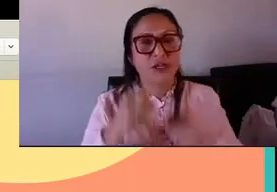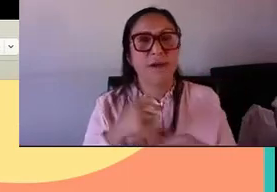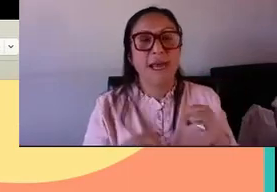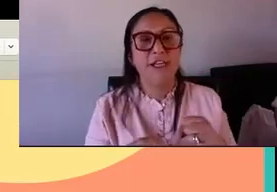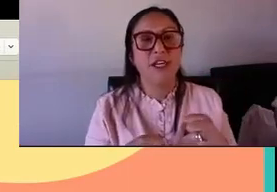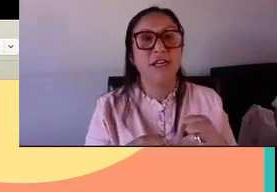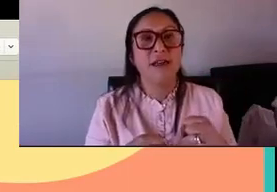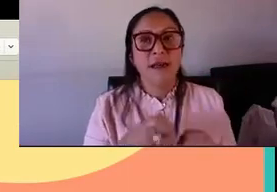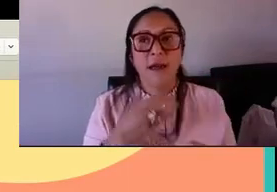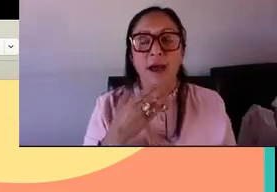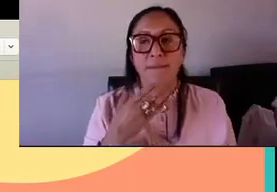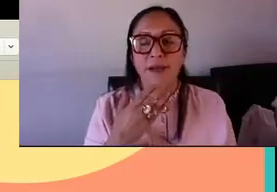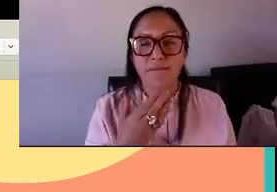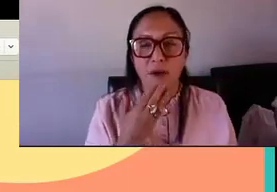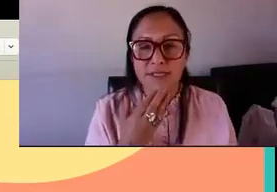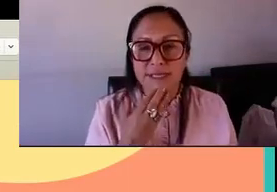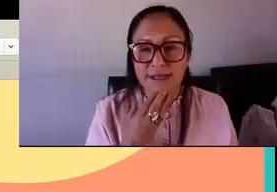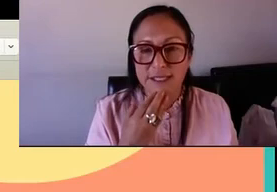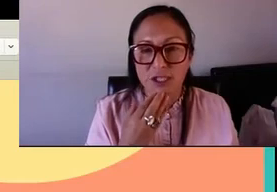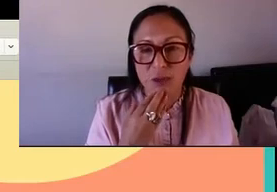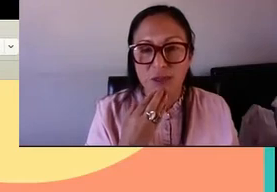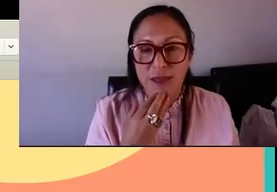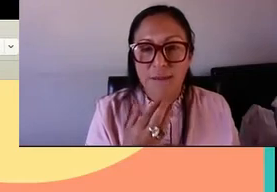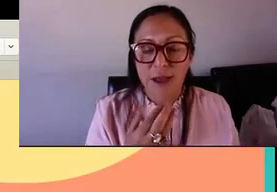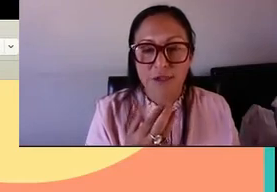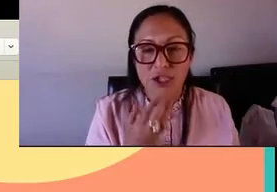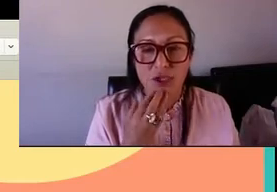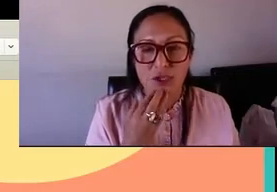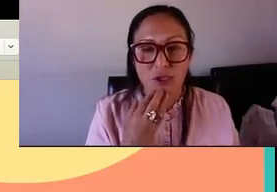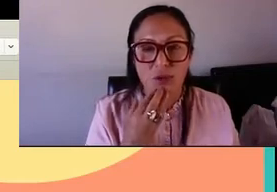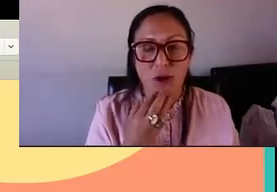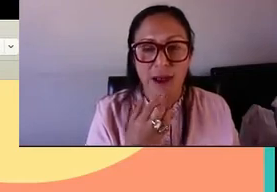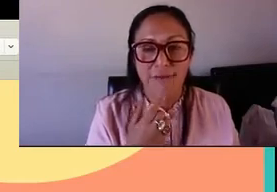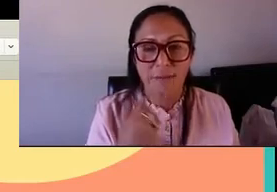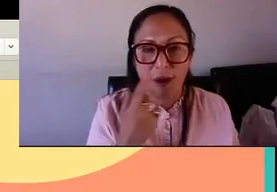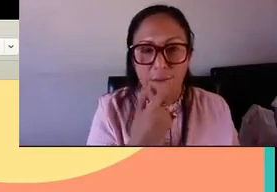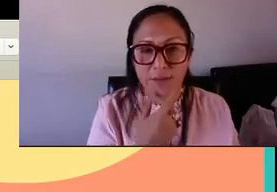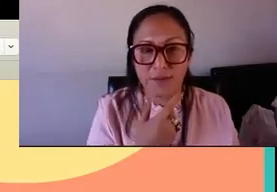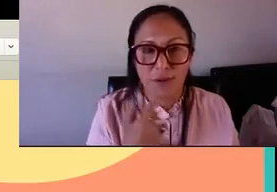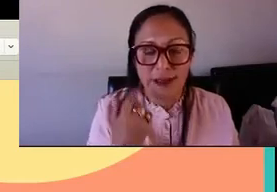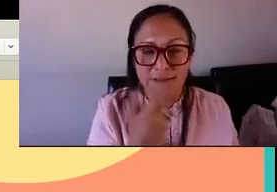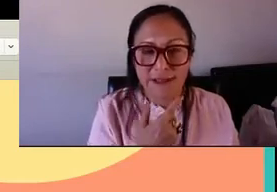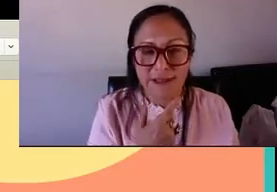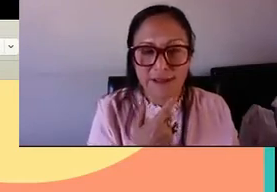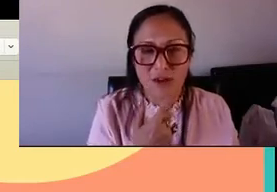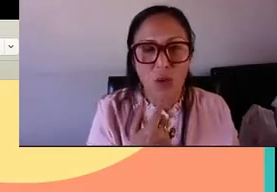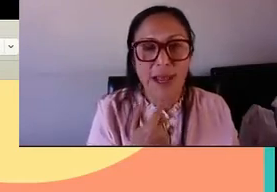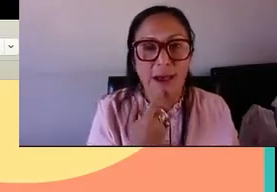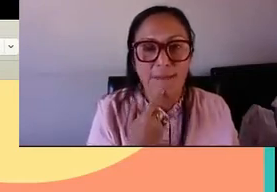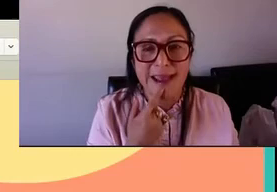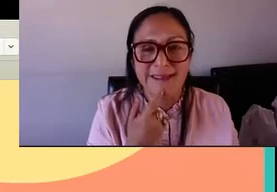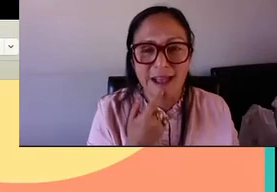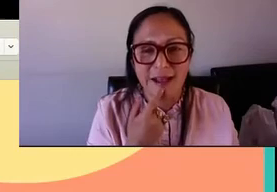gestural communication, but it mostly has to do with children who are having problems pronouncing things, knowing